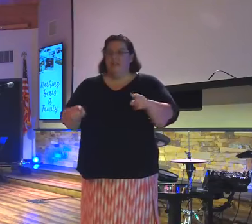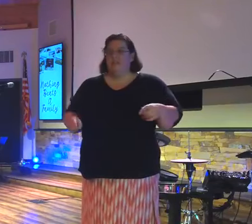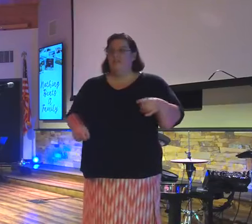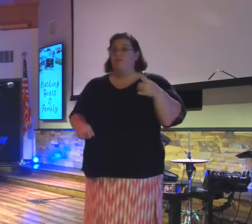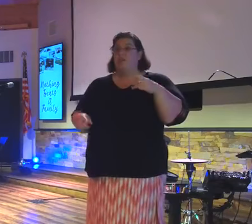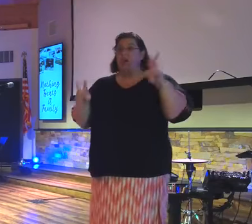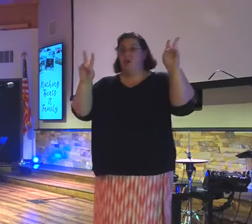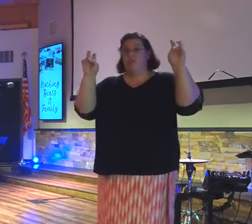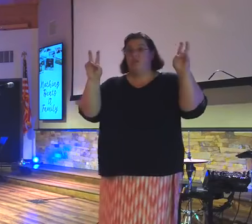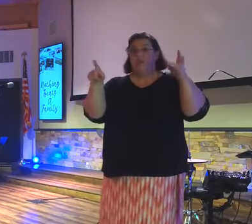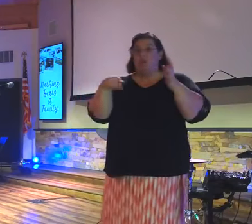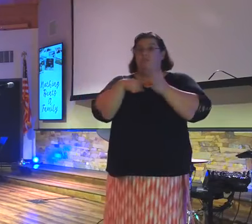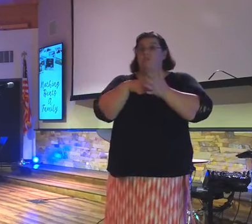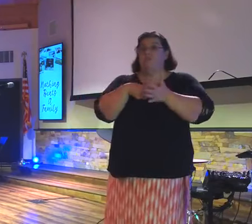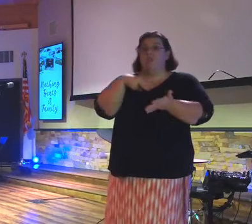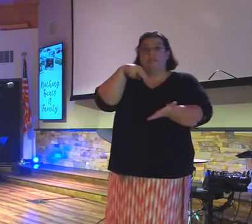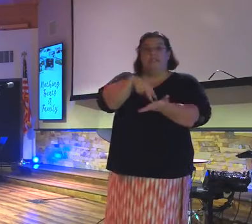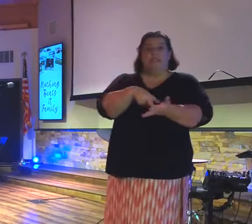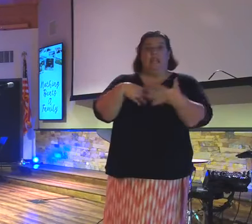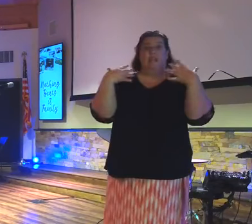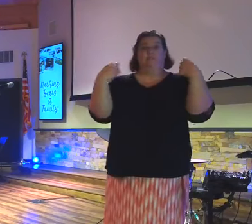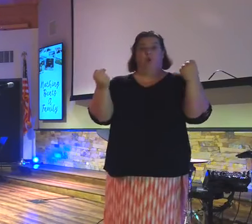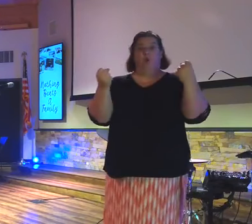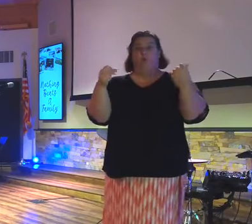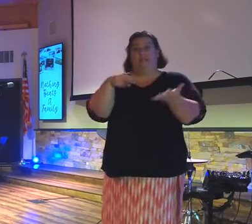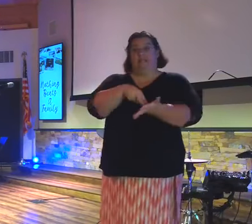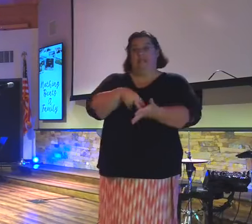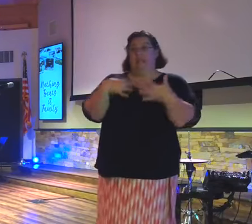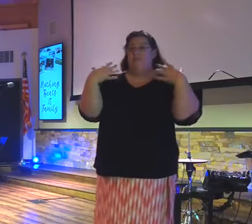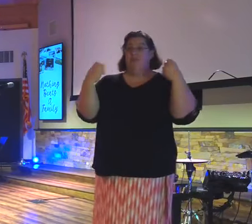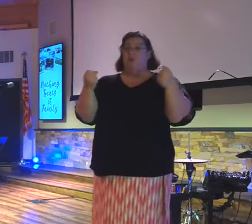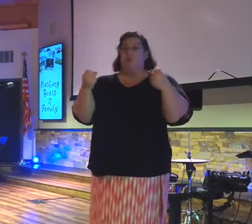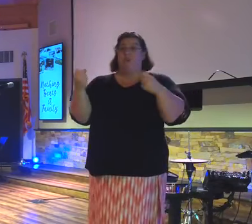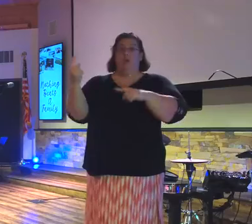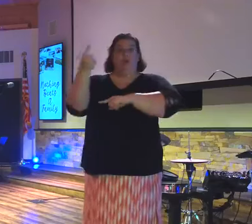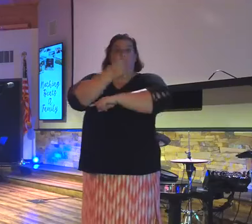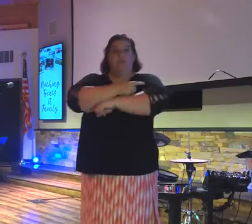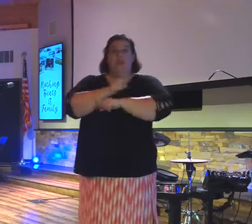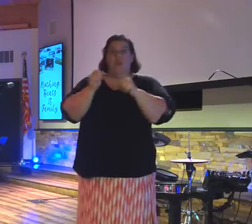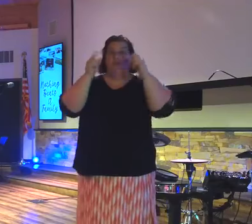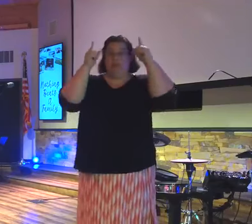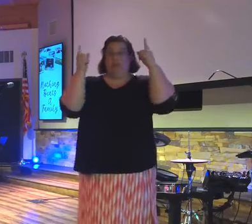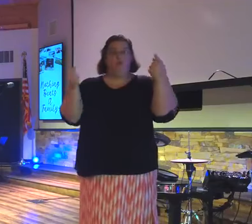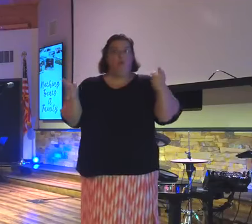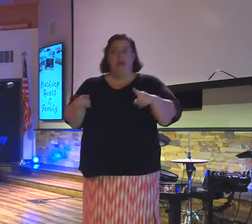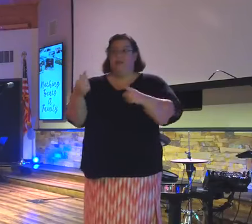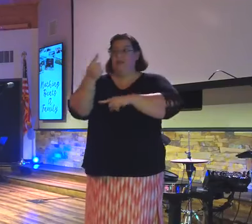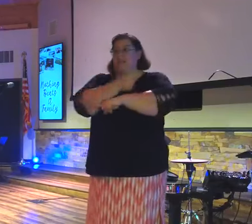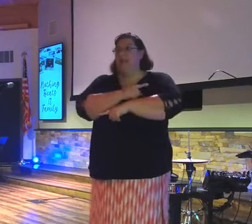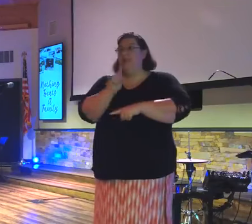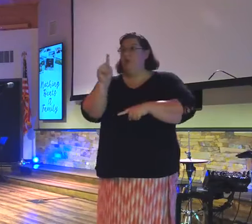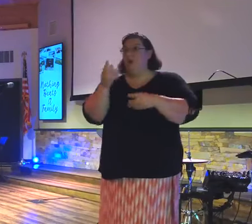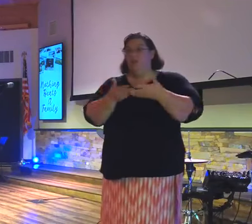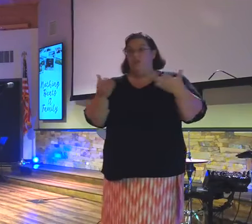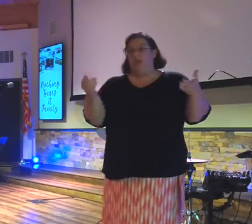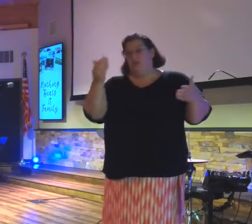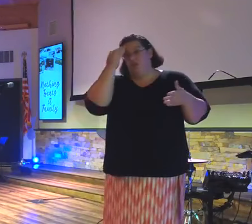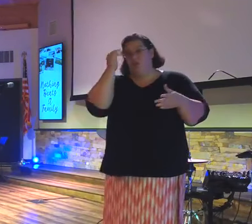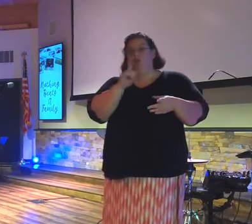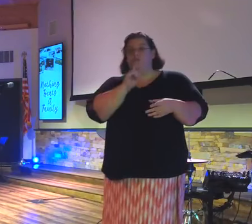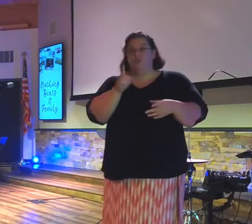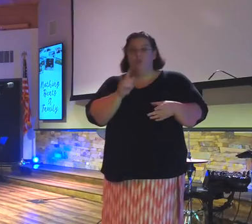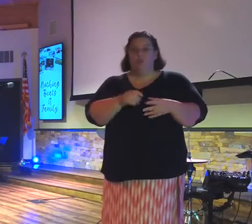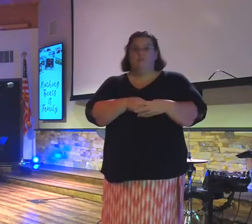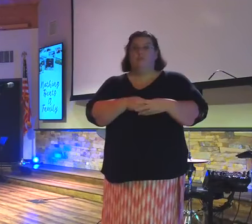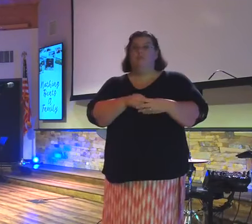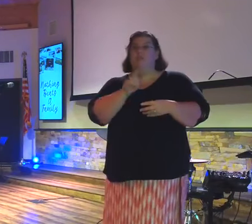theme this year, Stand Firm. So every day we wake up, we're like, what's going to happen? The one thing that we know for